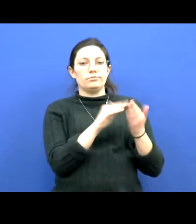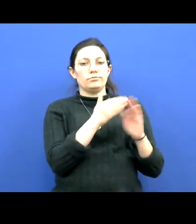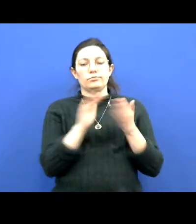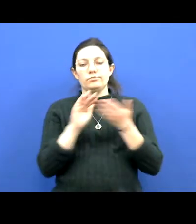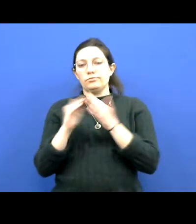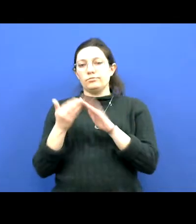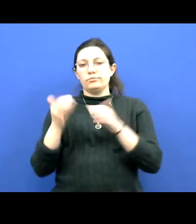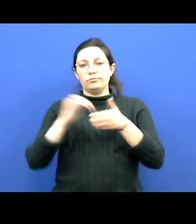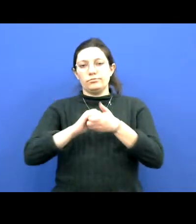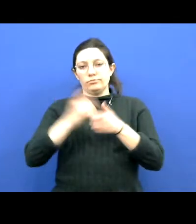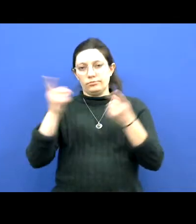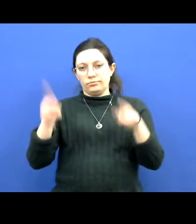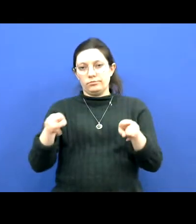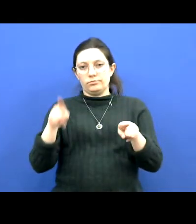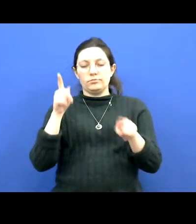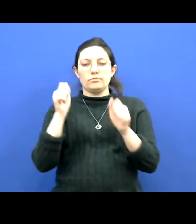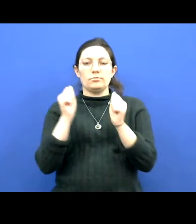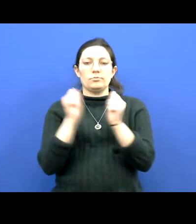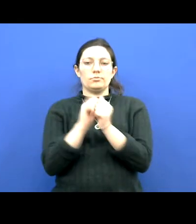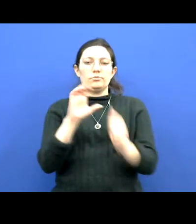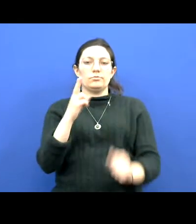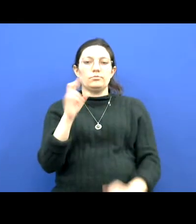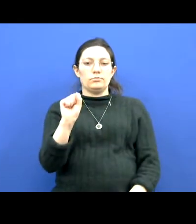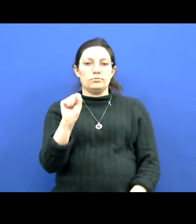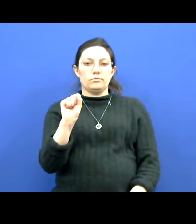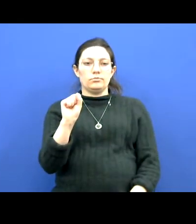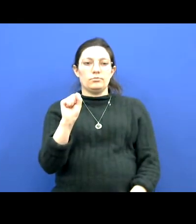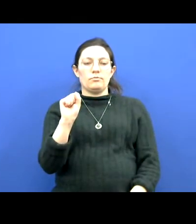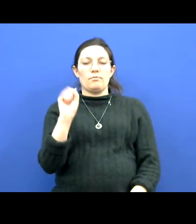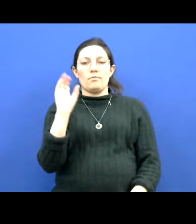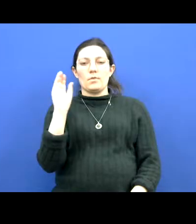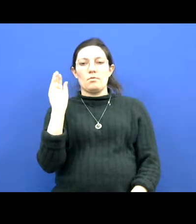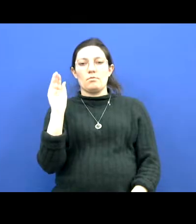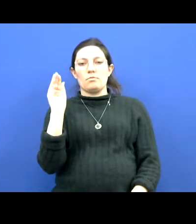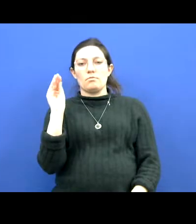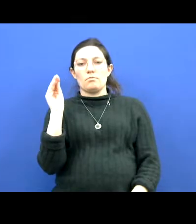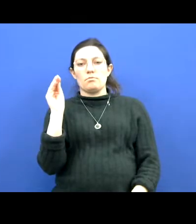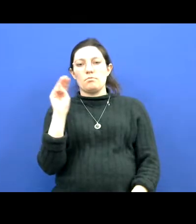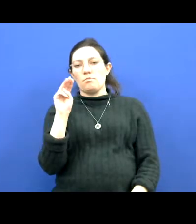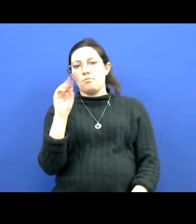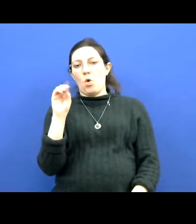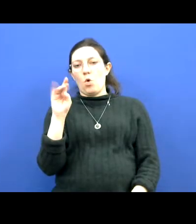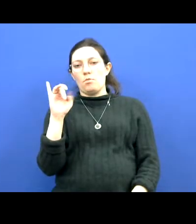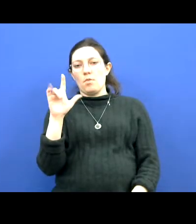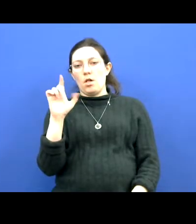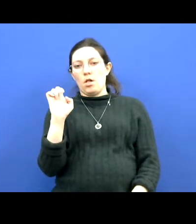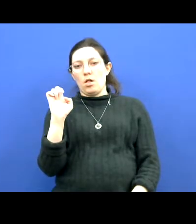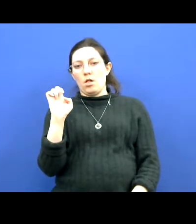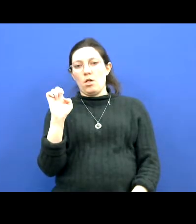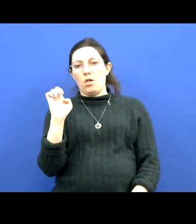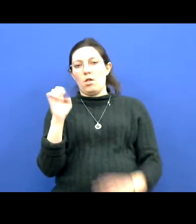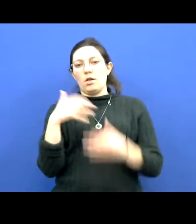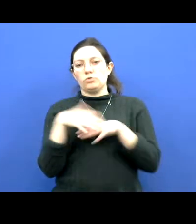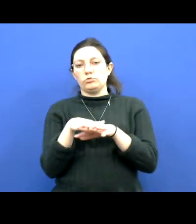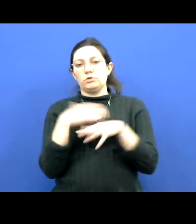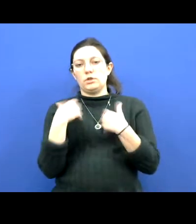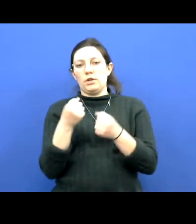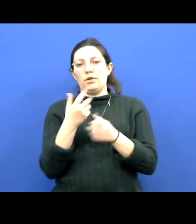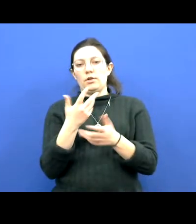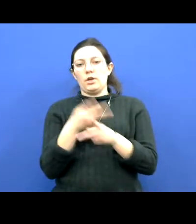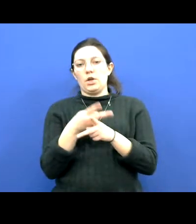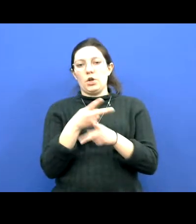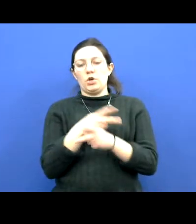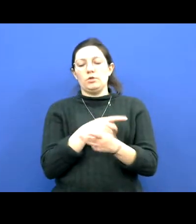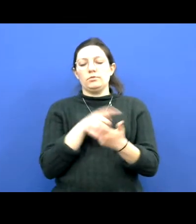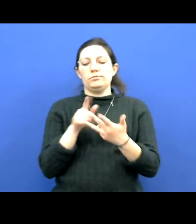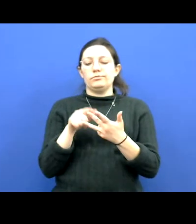CHS Mobile Integrated Healthcare. Second. So it's essentially the same agreement as last year with the updated